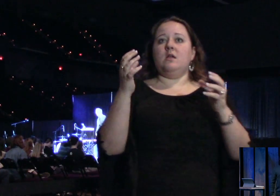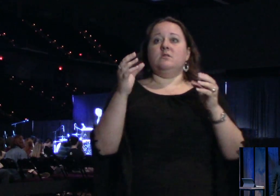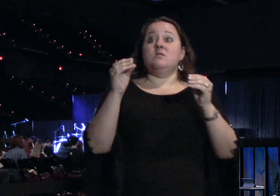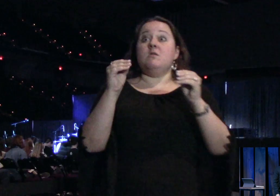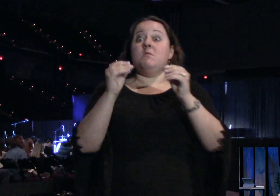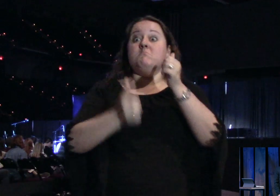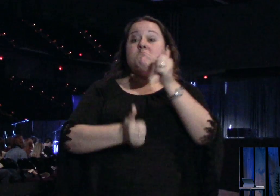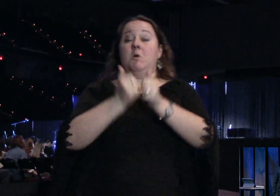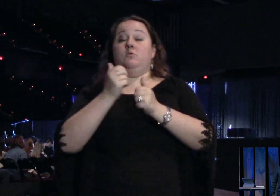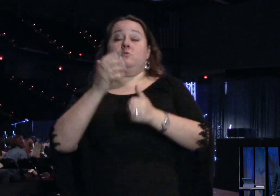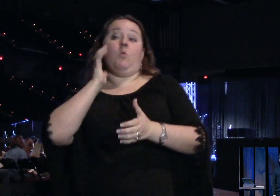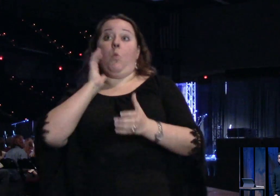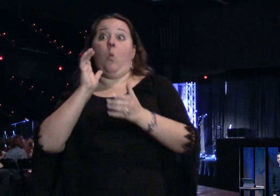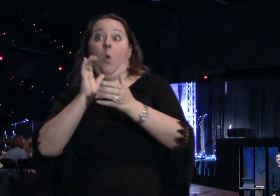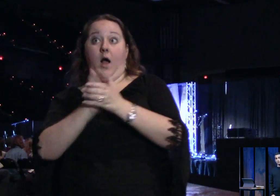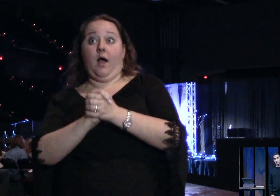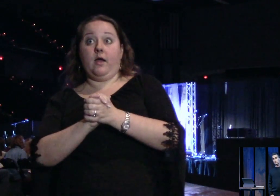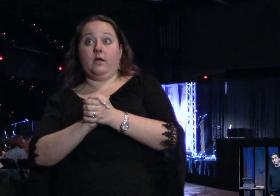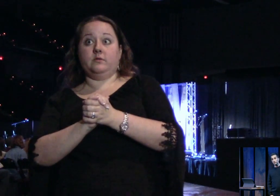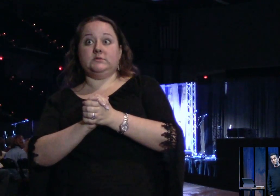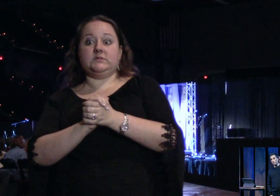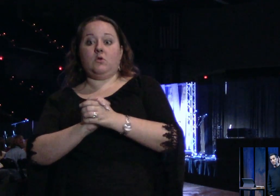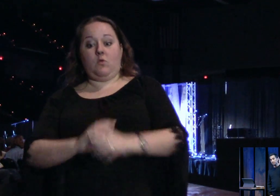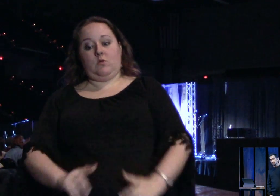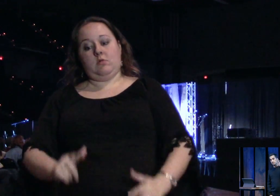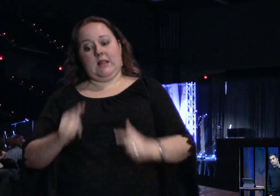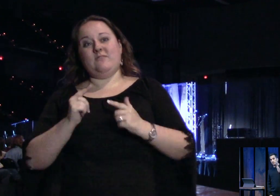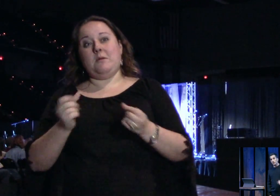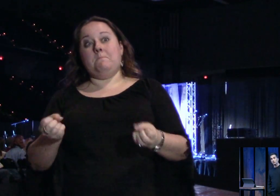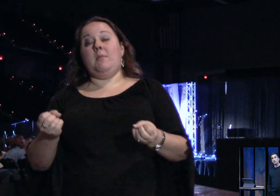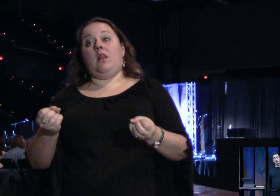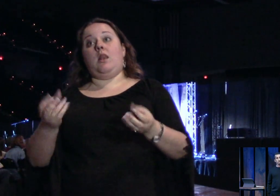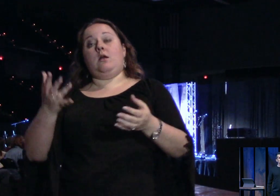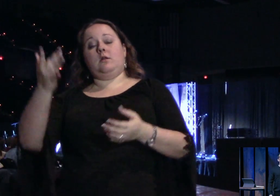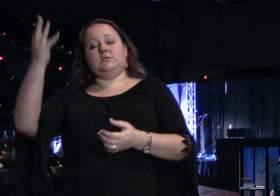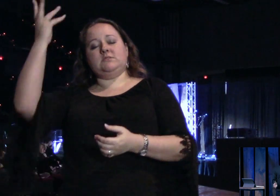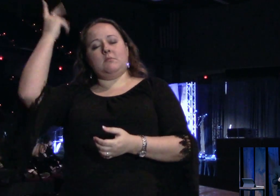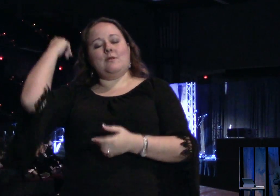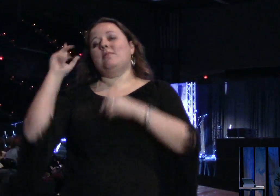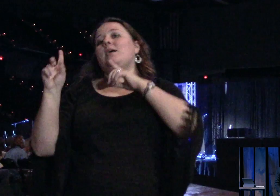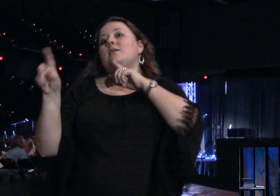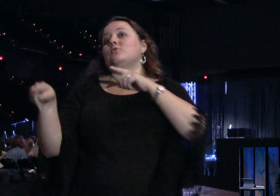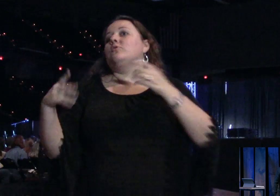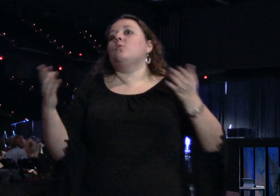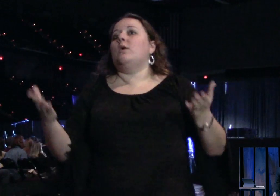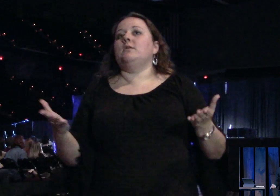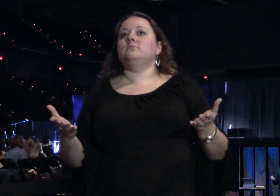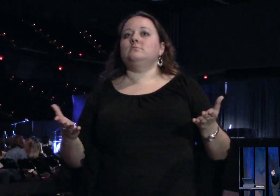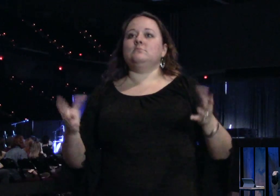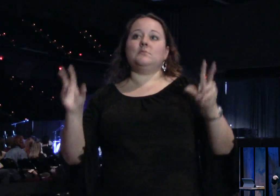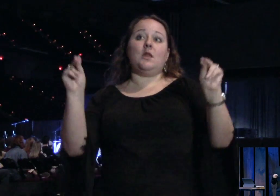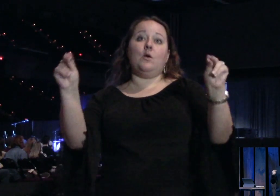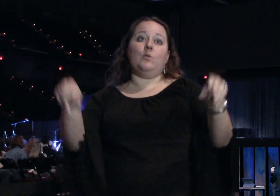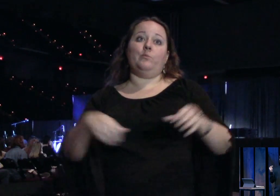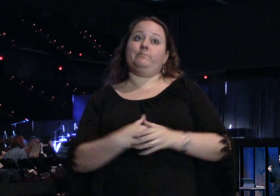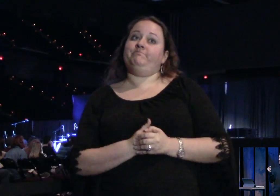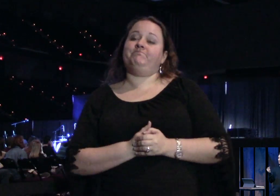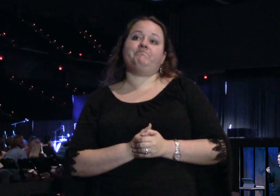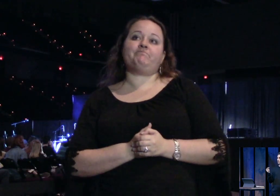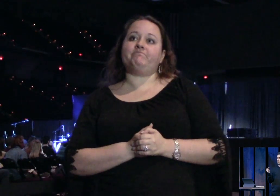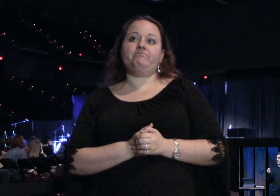pleasure-hungry, most wise person who lived several years ago, the answer